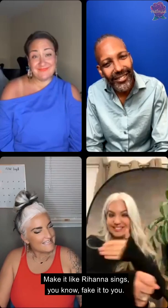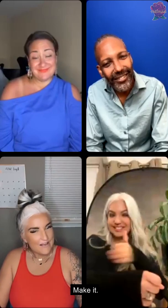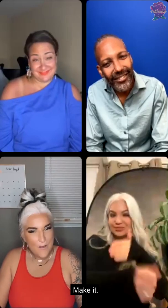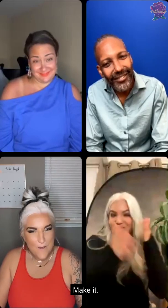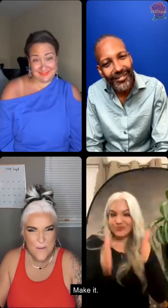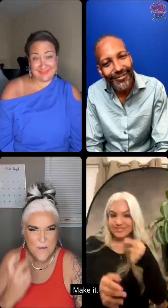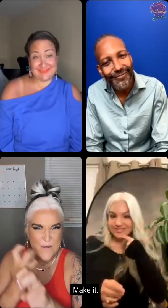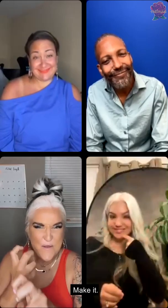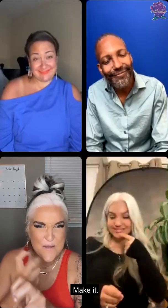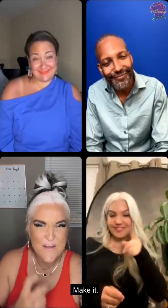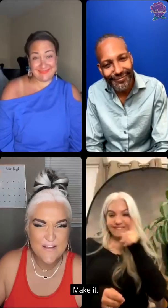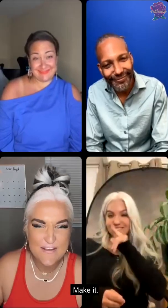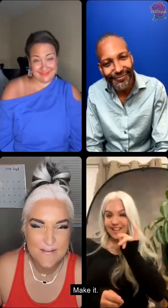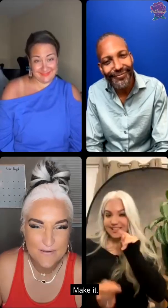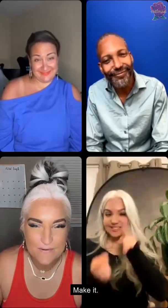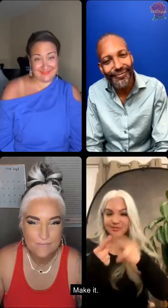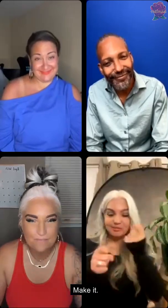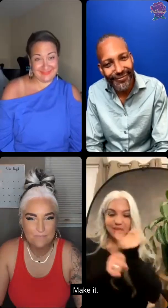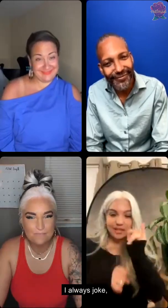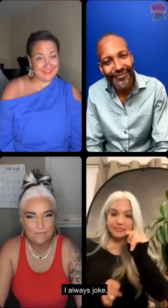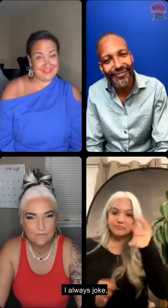sings, fake it till you make it.